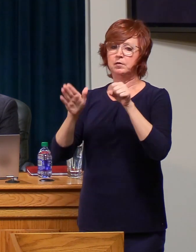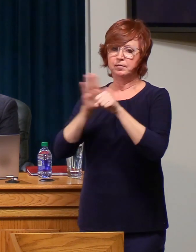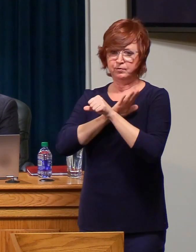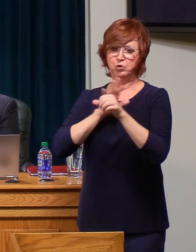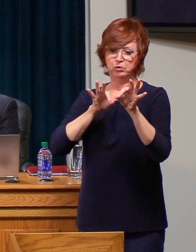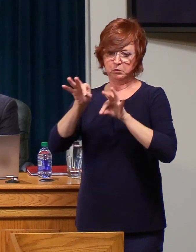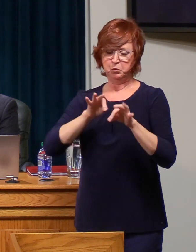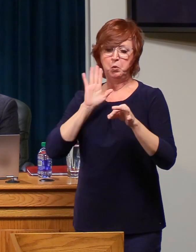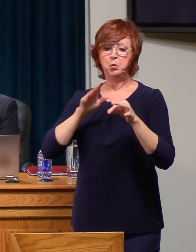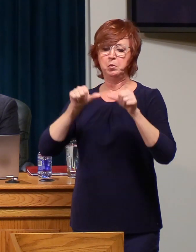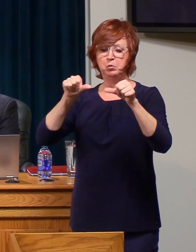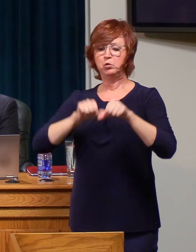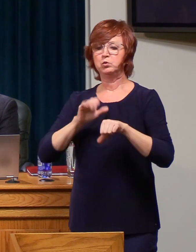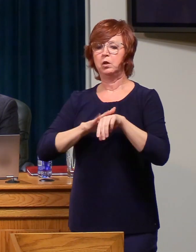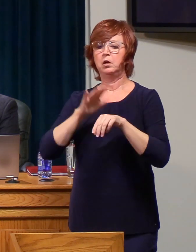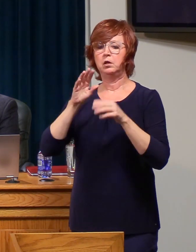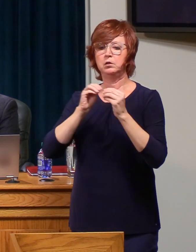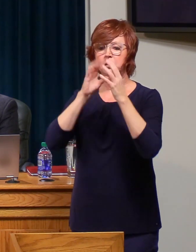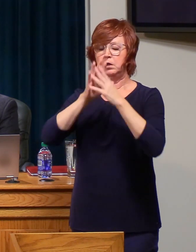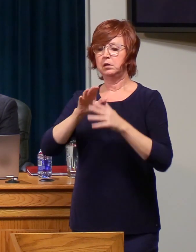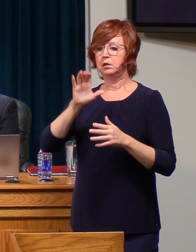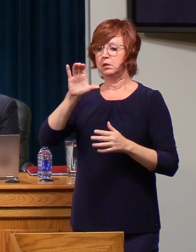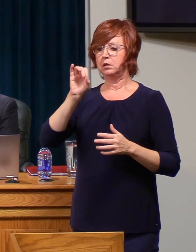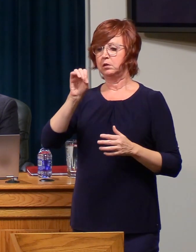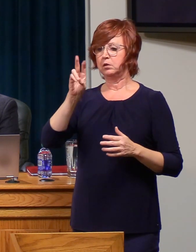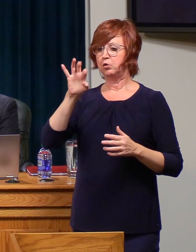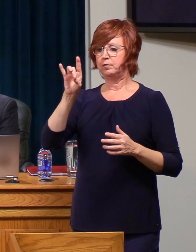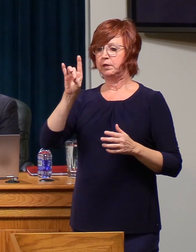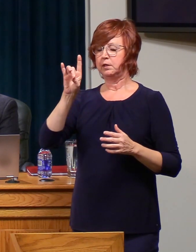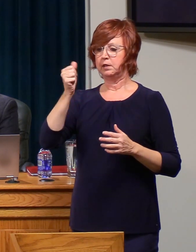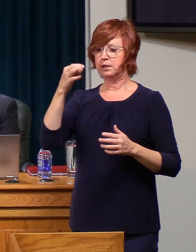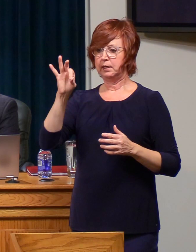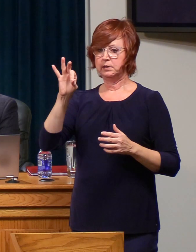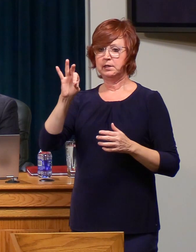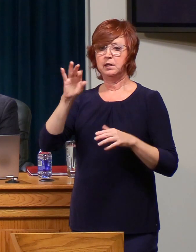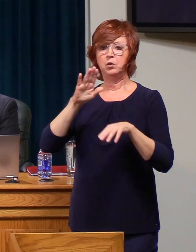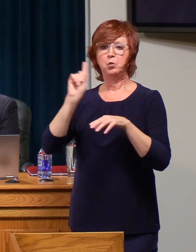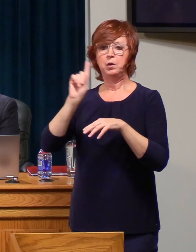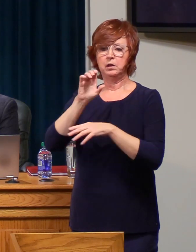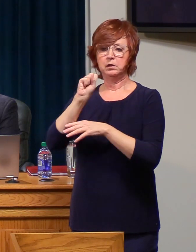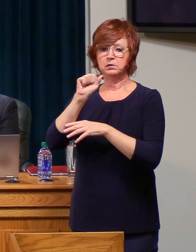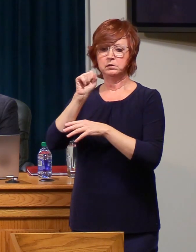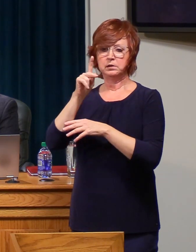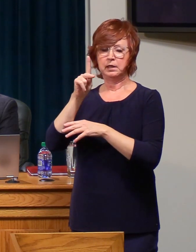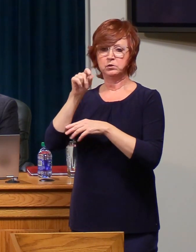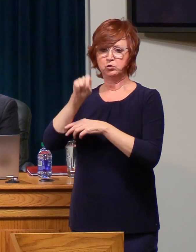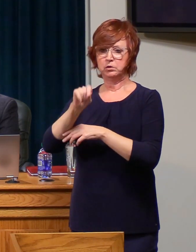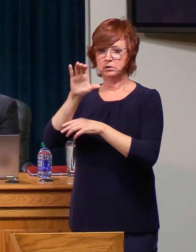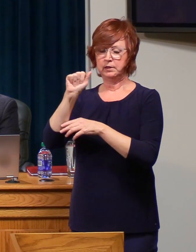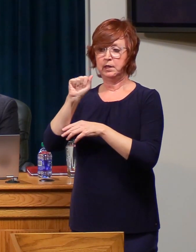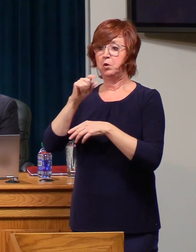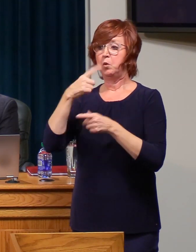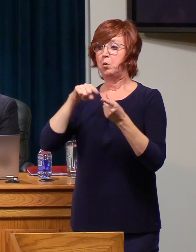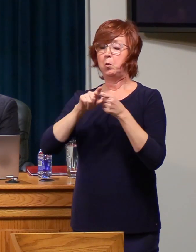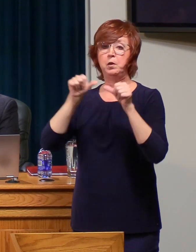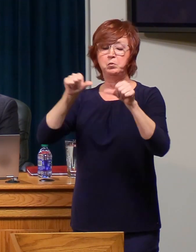on saskatchewan.ca COVID-19 on Monday, March the 23rd.